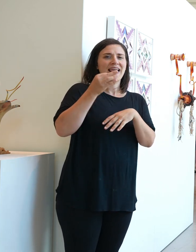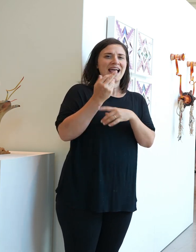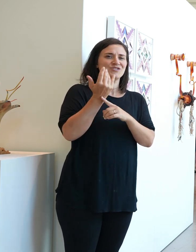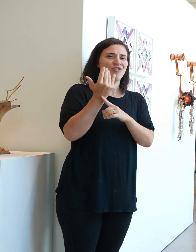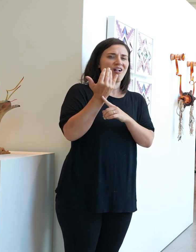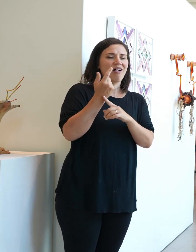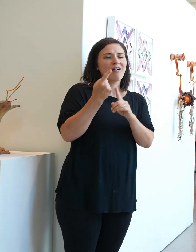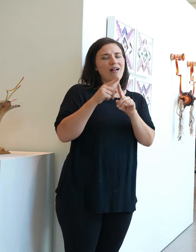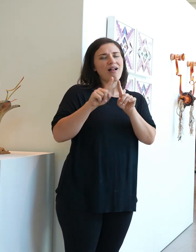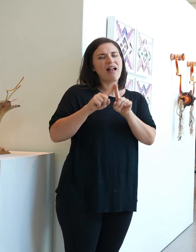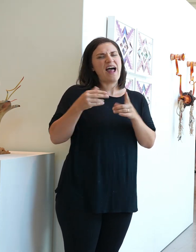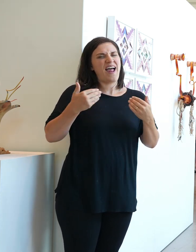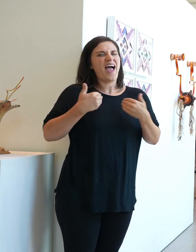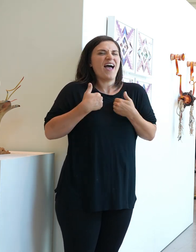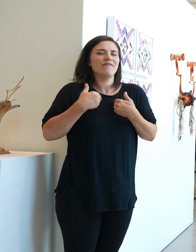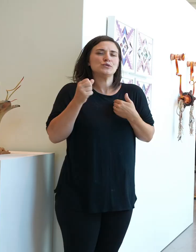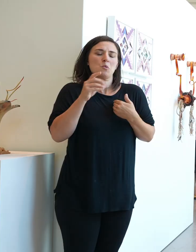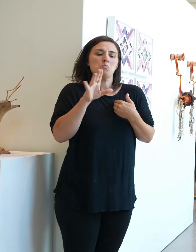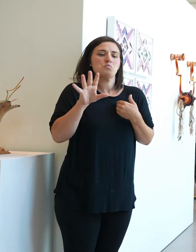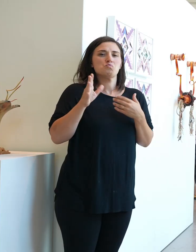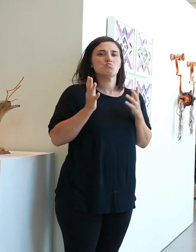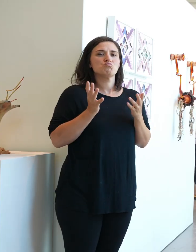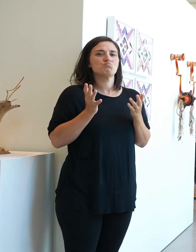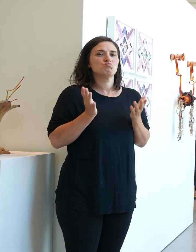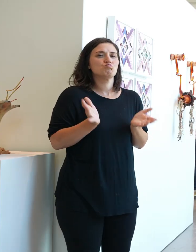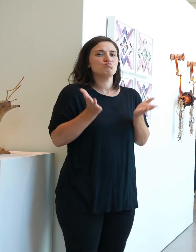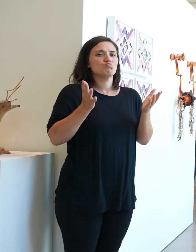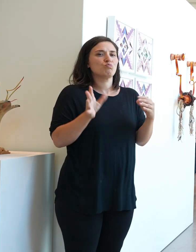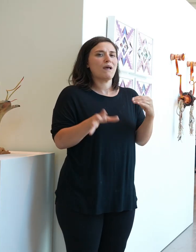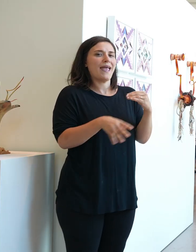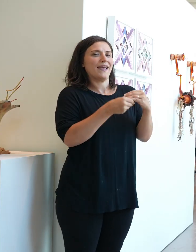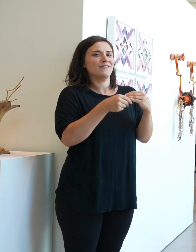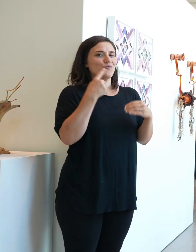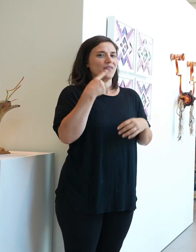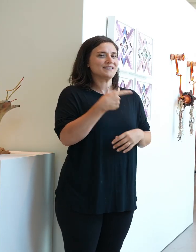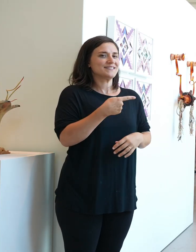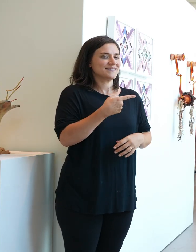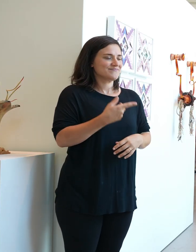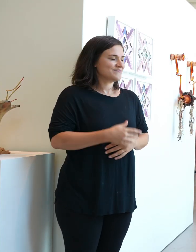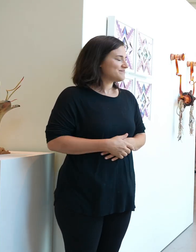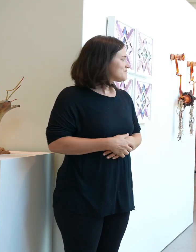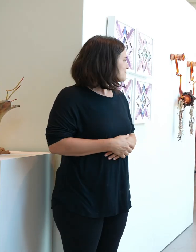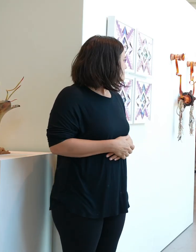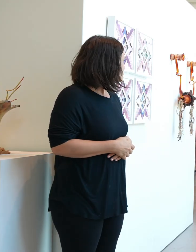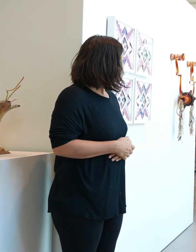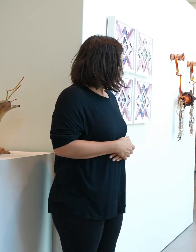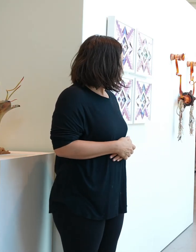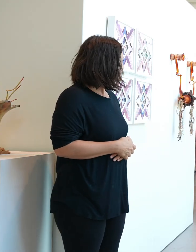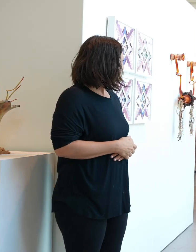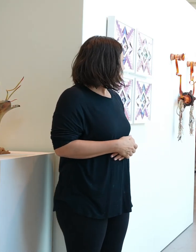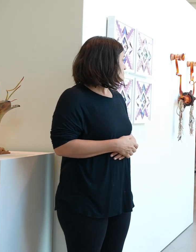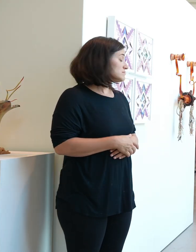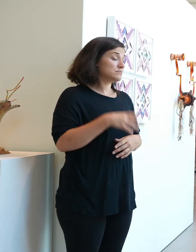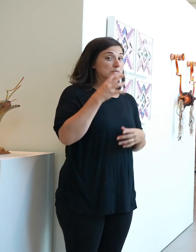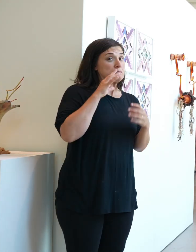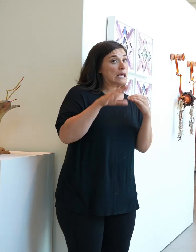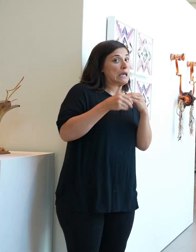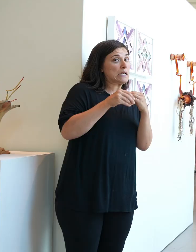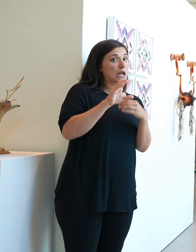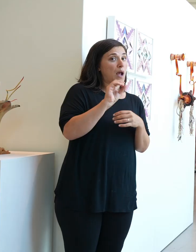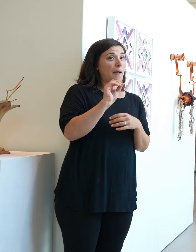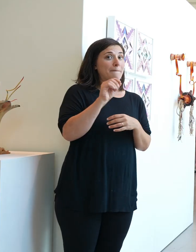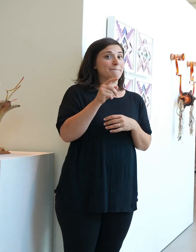a really neat fiber. So. But then I had to throw some copper in it because I do, you